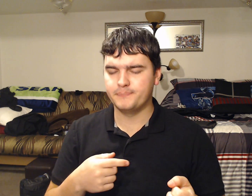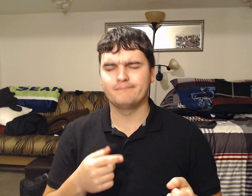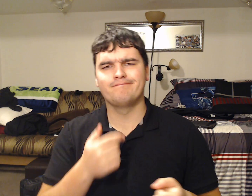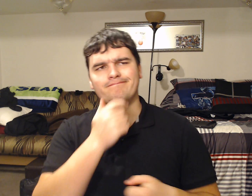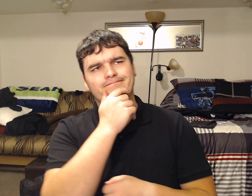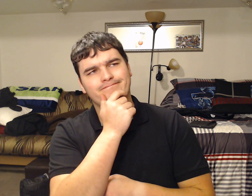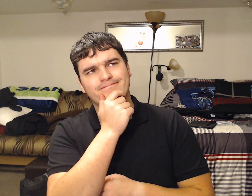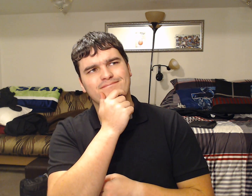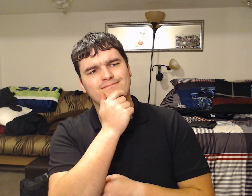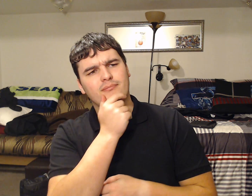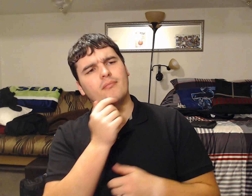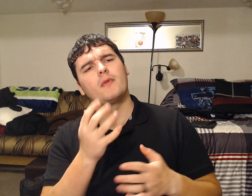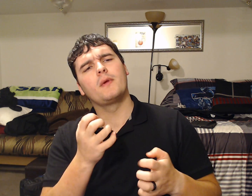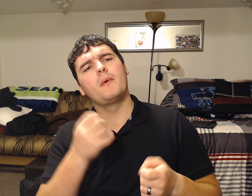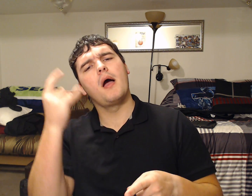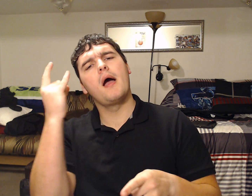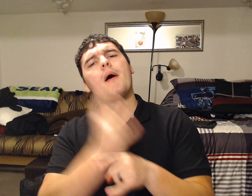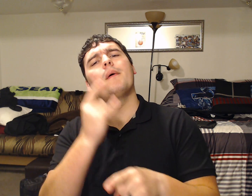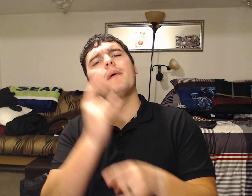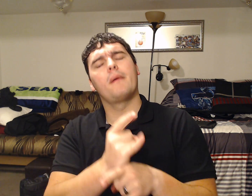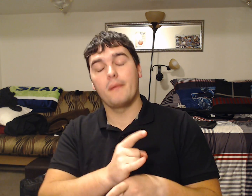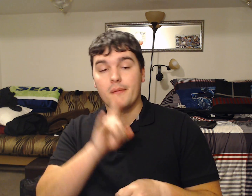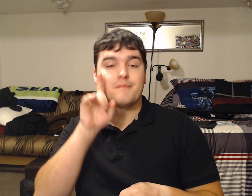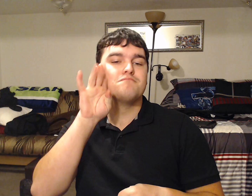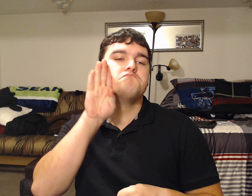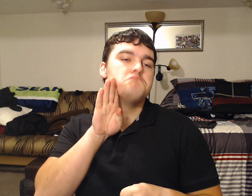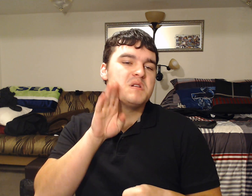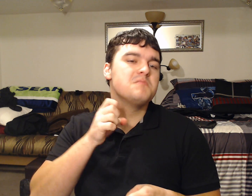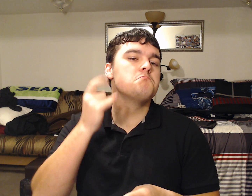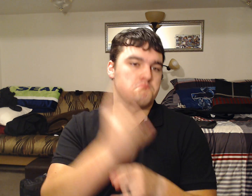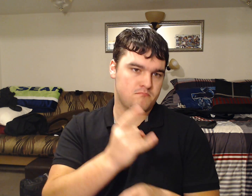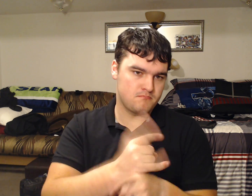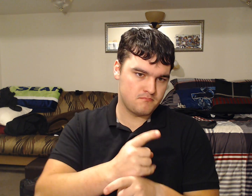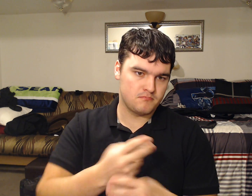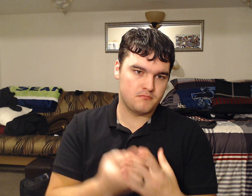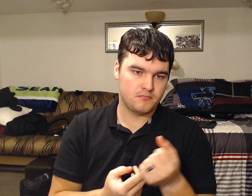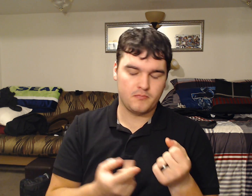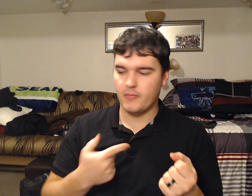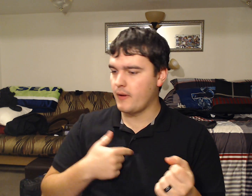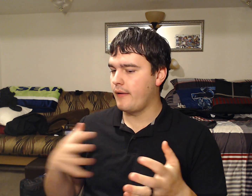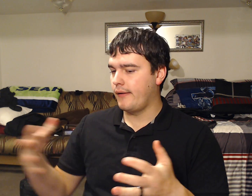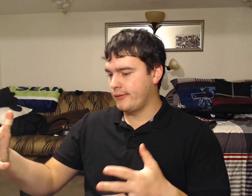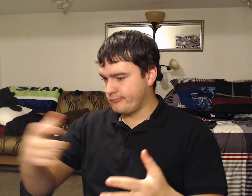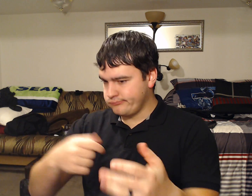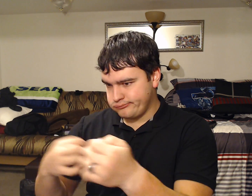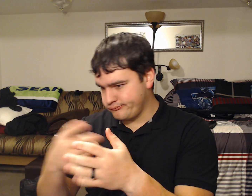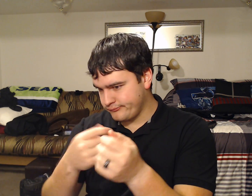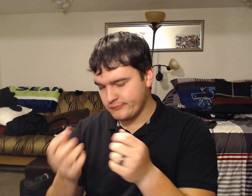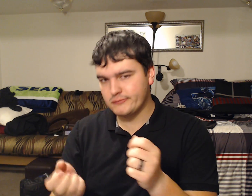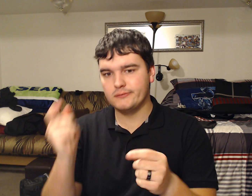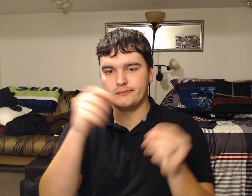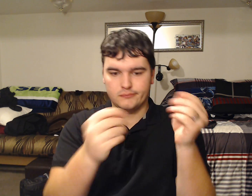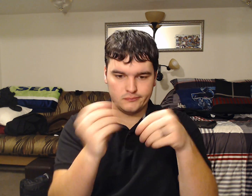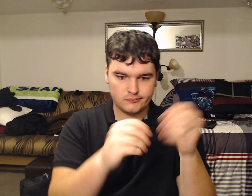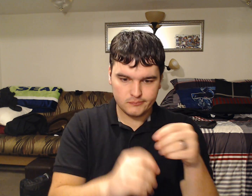I would like alcohol, beer, and whiskey. So the newspaper man gathered it all up, loaded it into the rocket, put the man